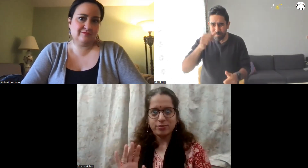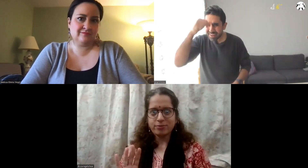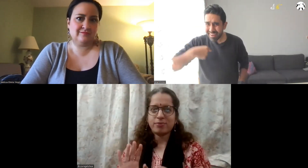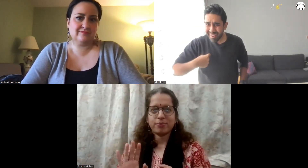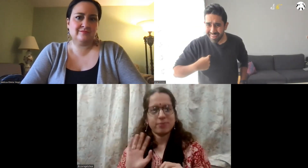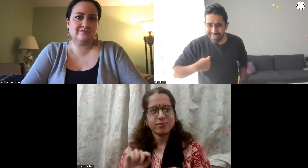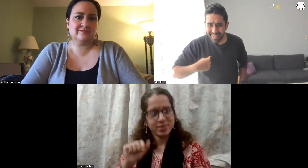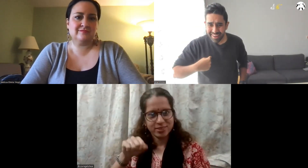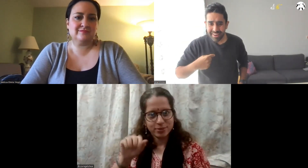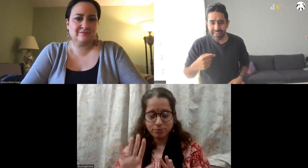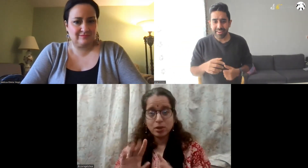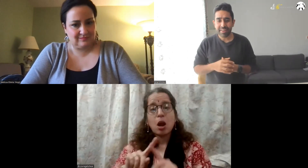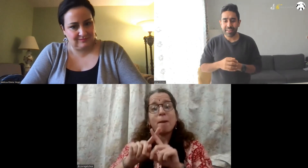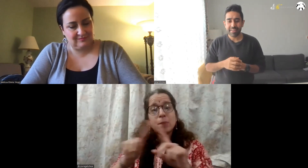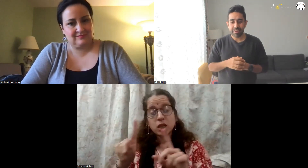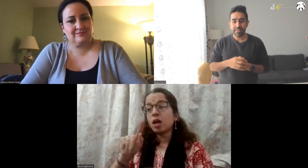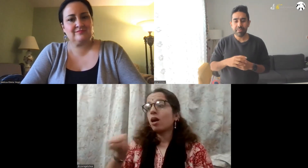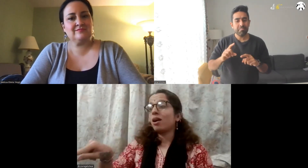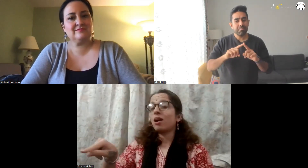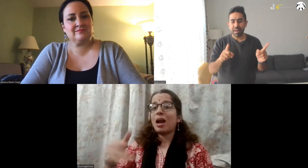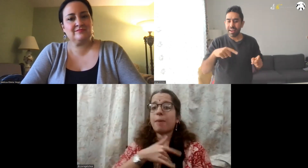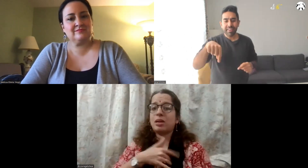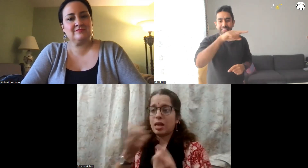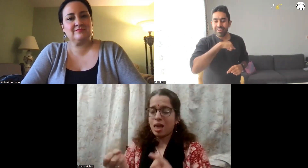And that's not the case. I am Indian.